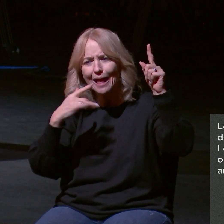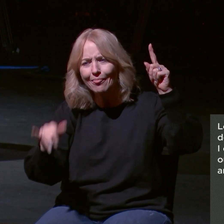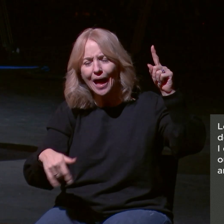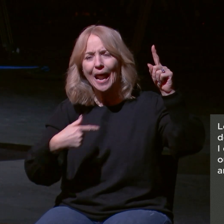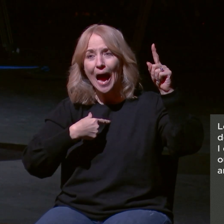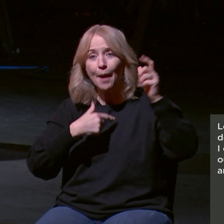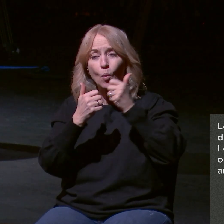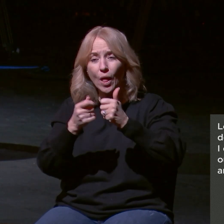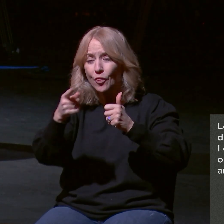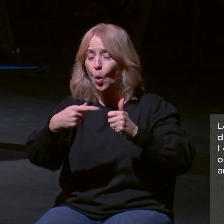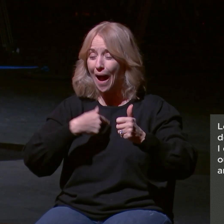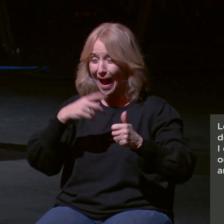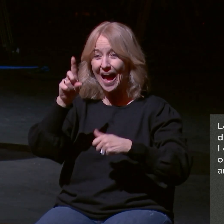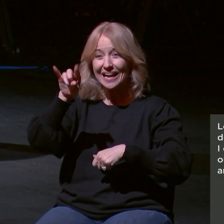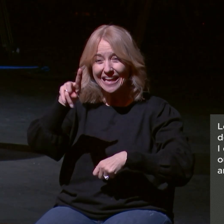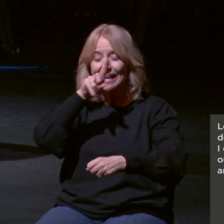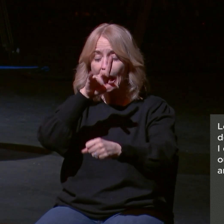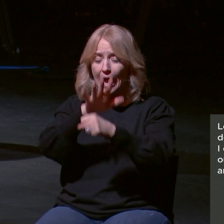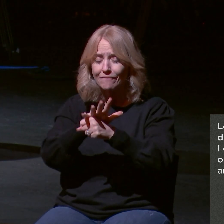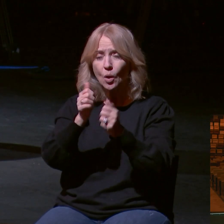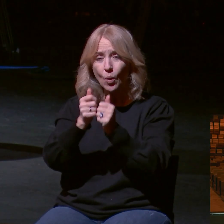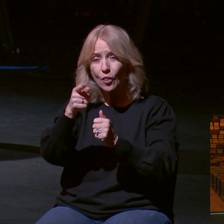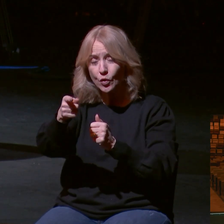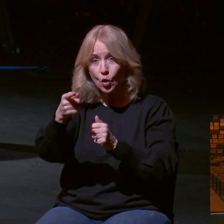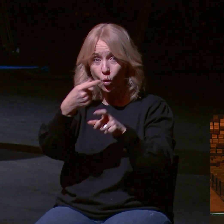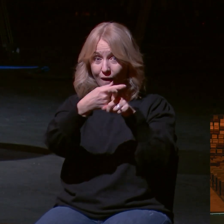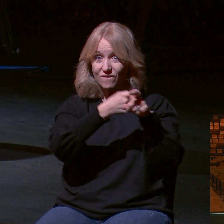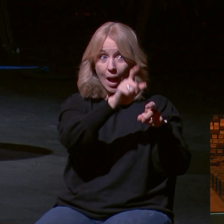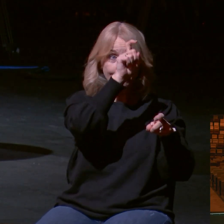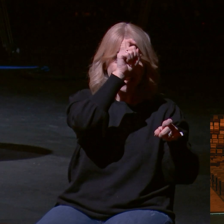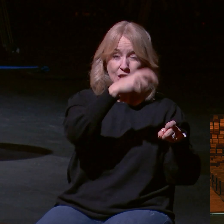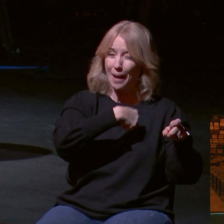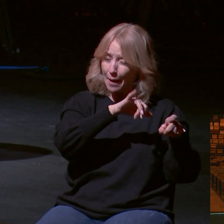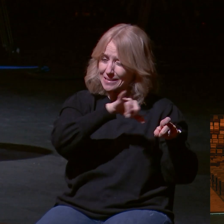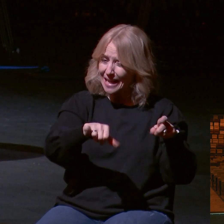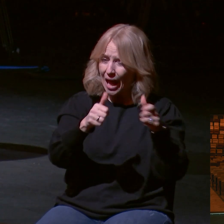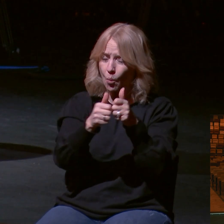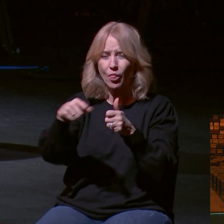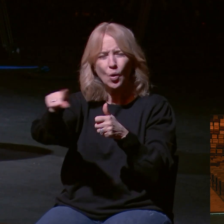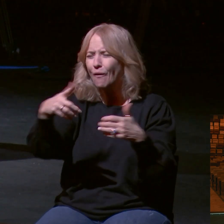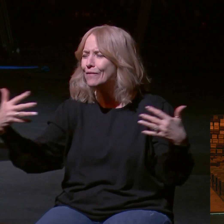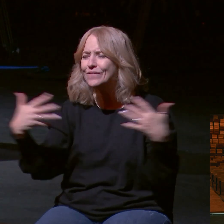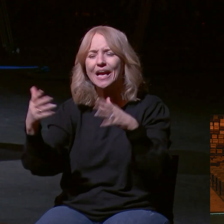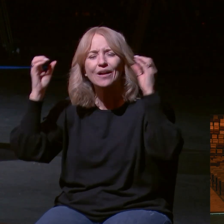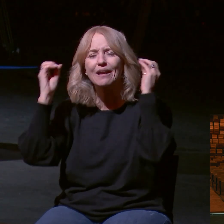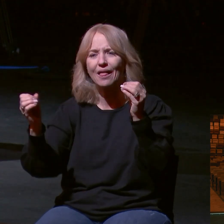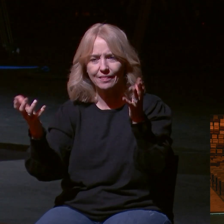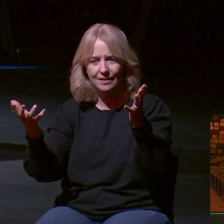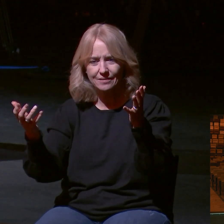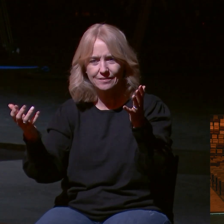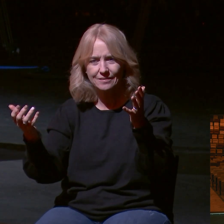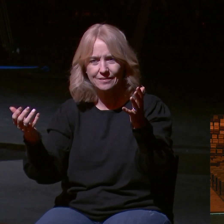my spirit remains among you. Do not fear. Haggai, he encourages them that the temple may look